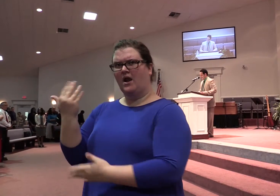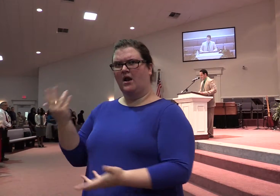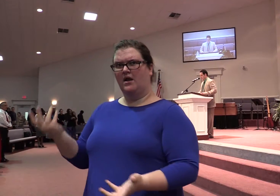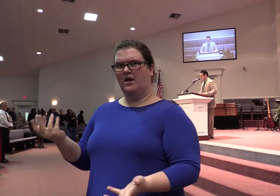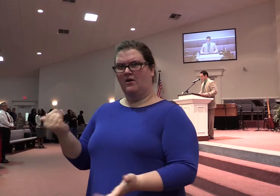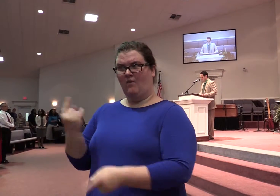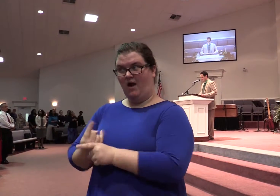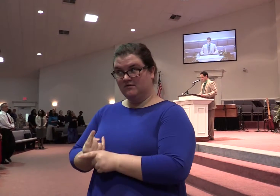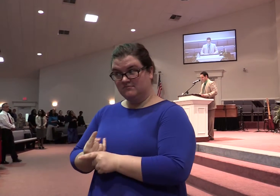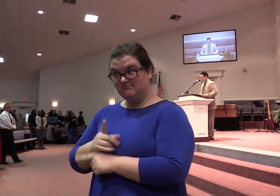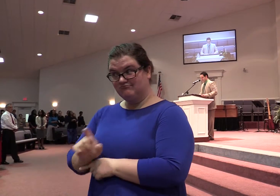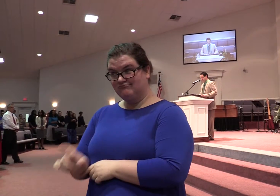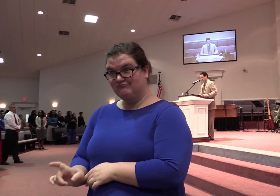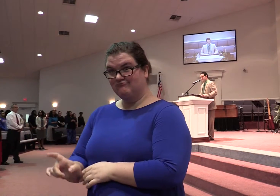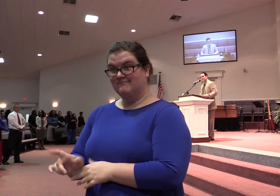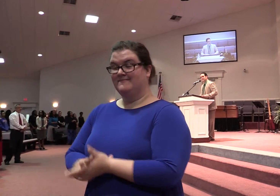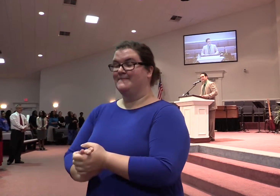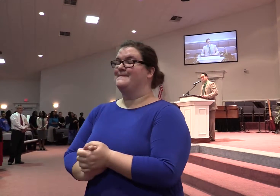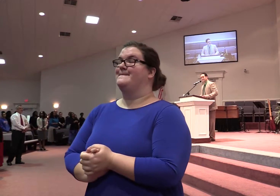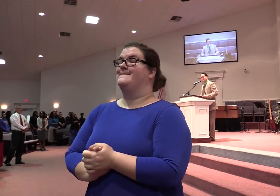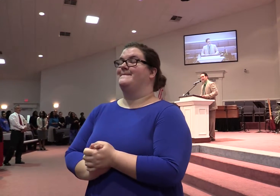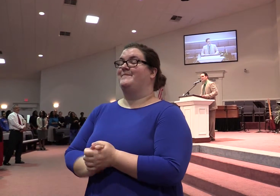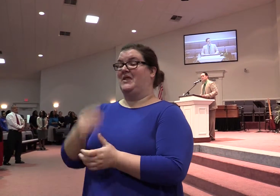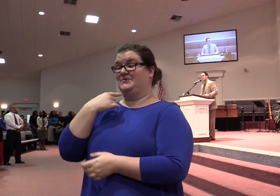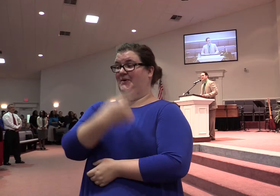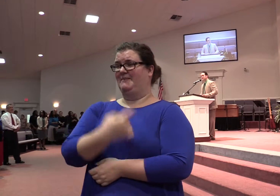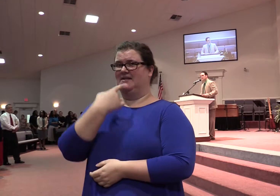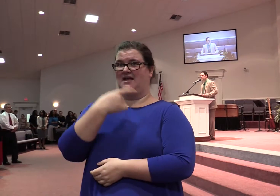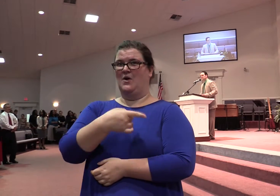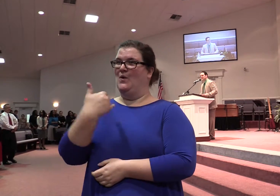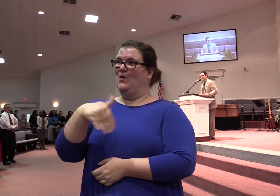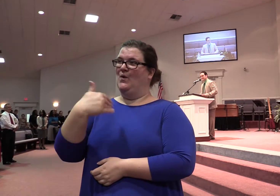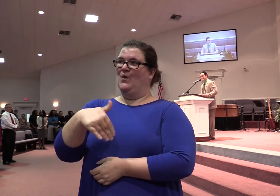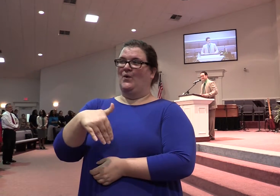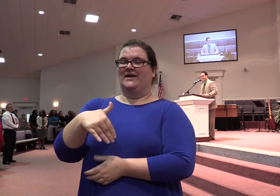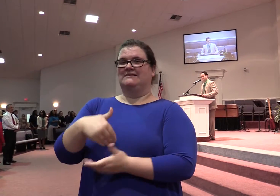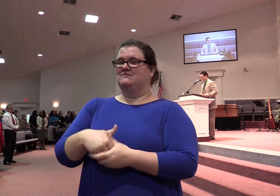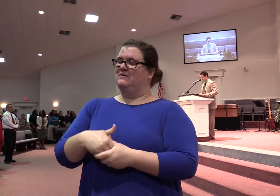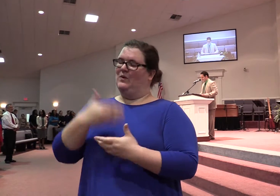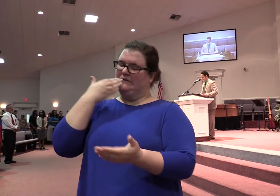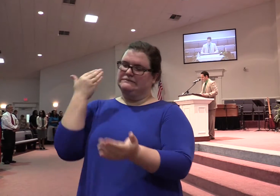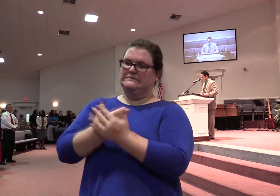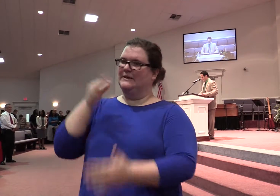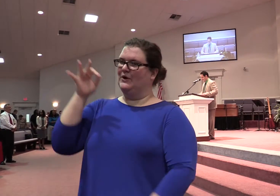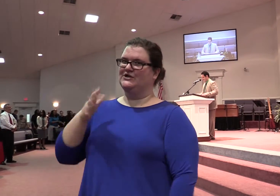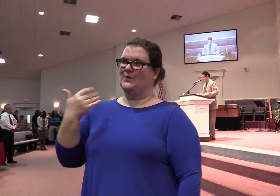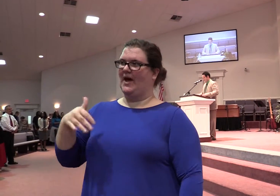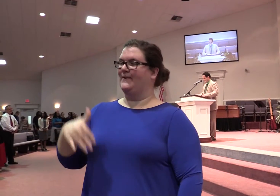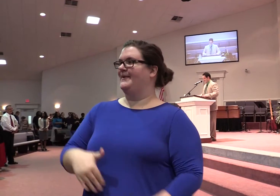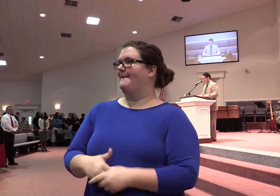Amen. Hallelujah. I told him he is outgrowing his own skin. Yeah. Hallelujah.